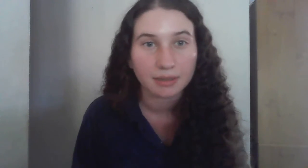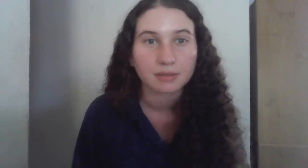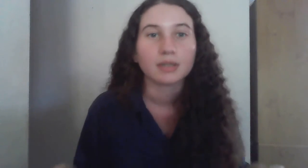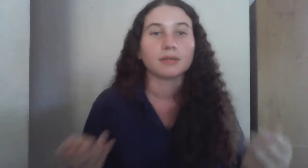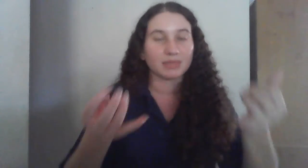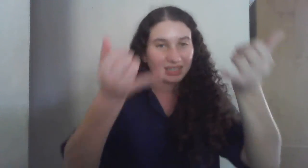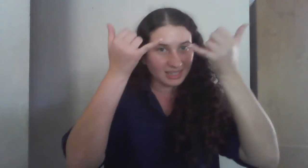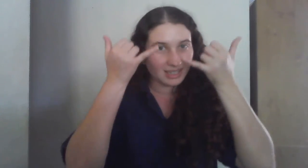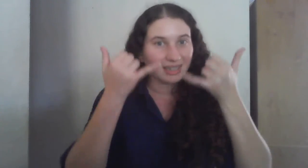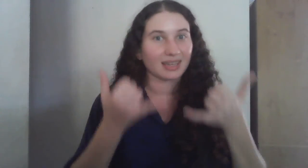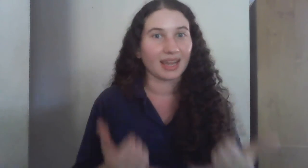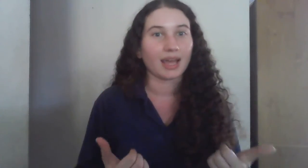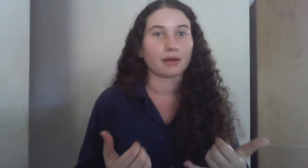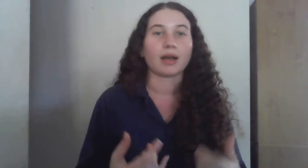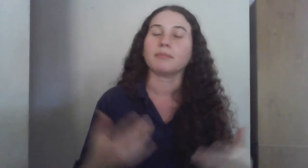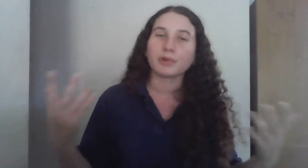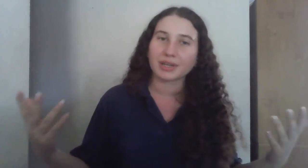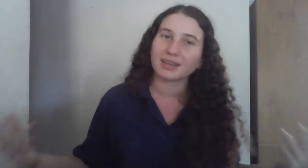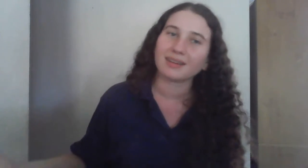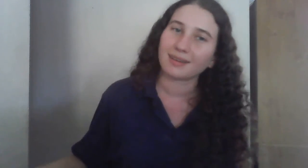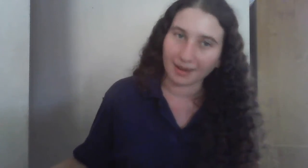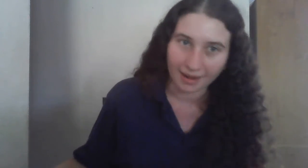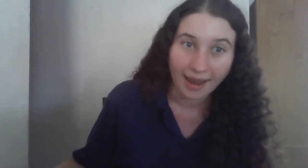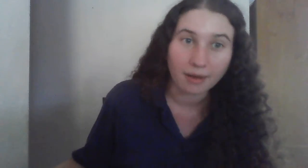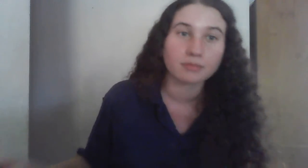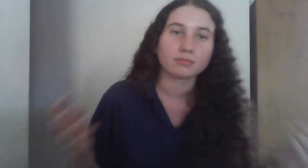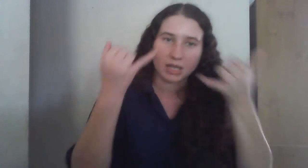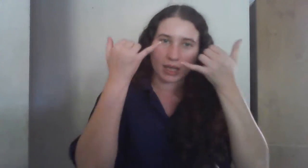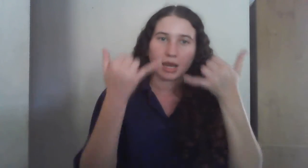indicator, meaning now. I'm working now.